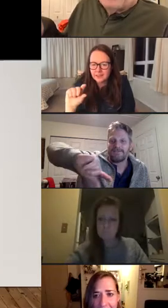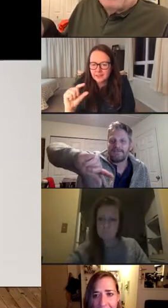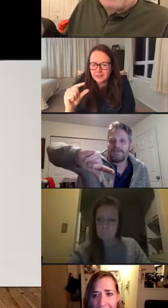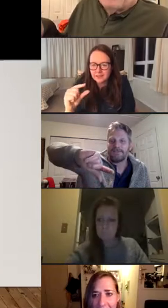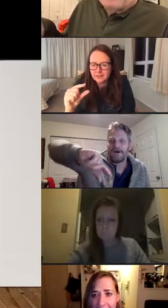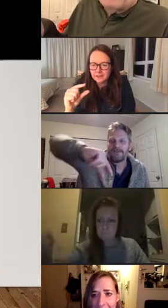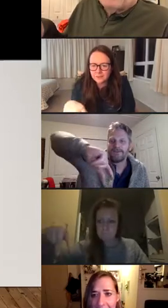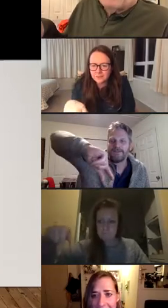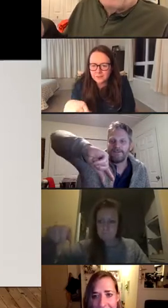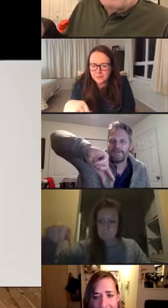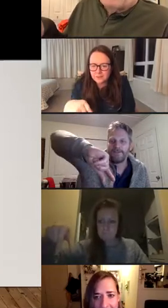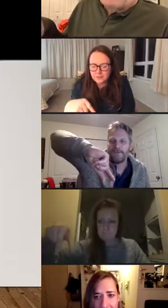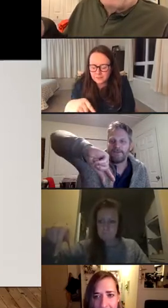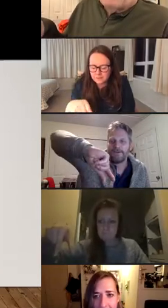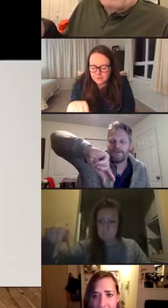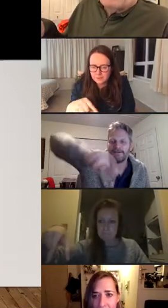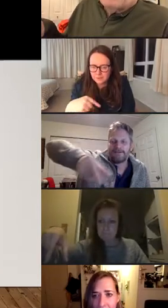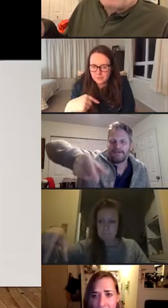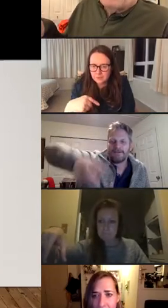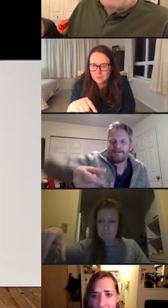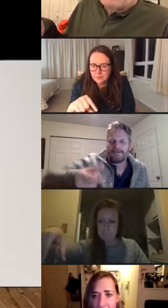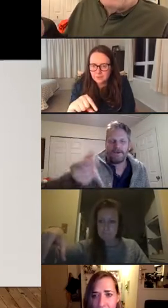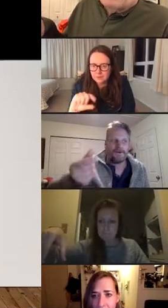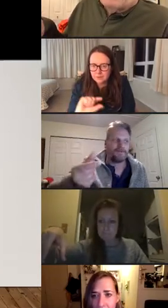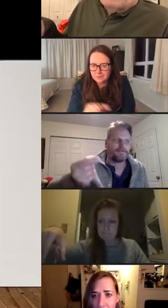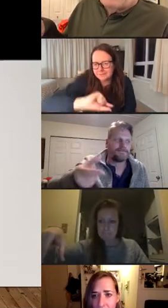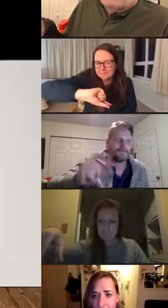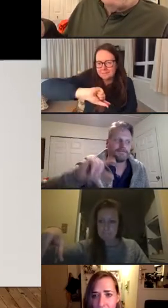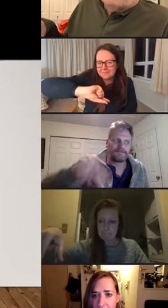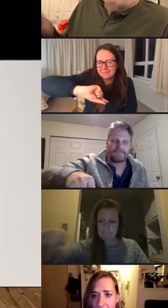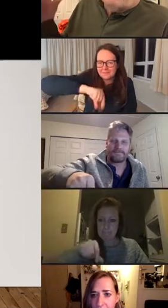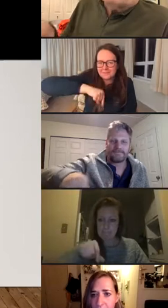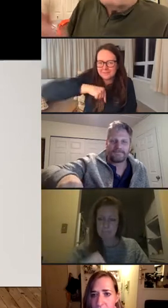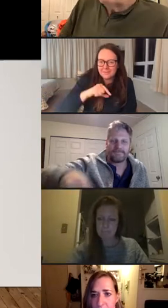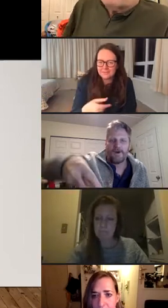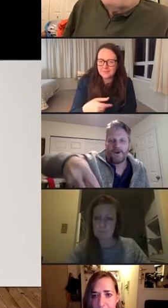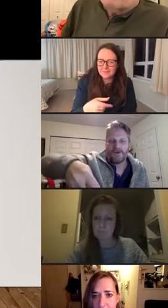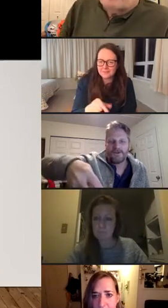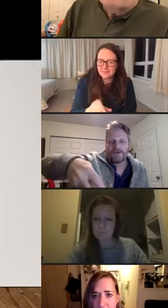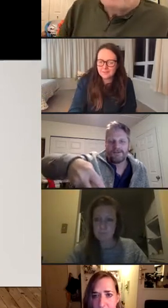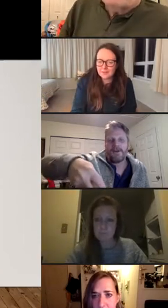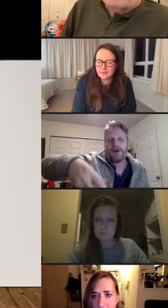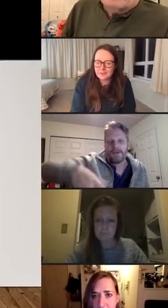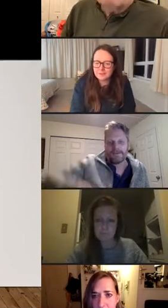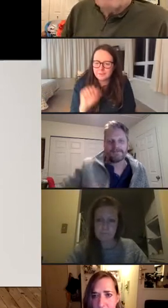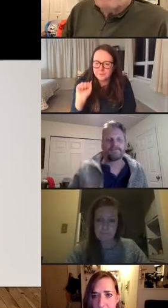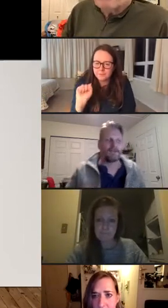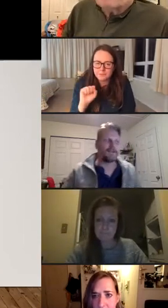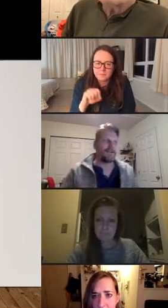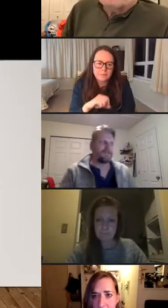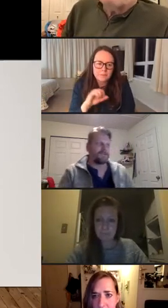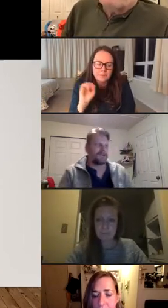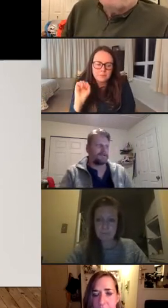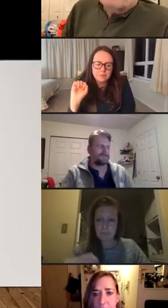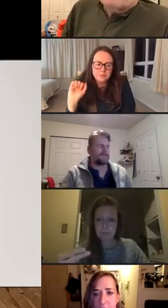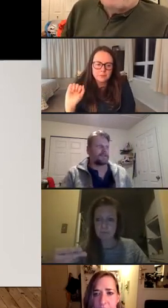right? Yeah. So if you did it with the palm towards, it would be weird. So. Okay. So just follow. Not always. It